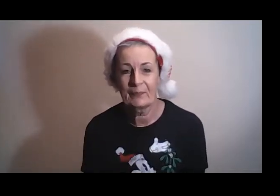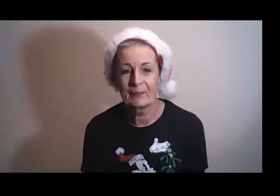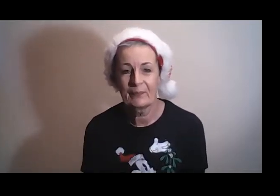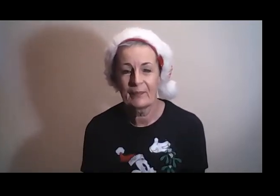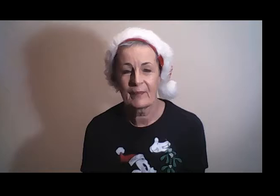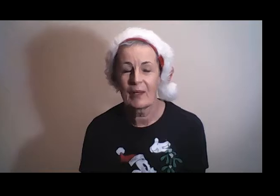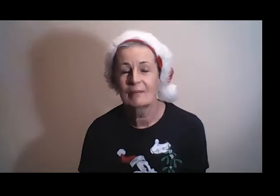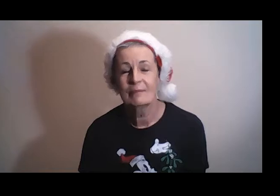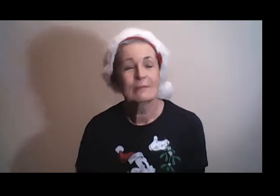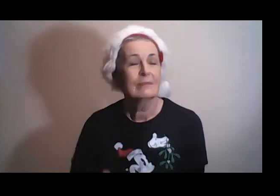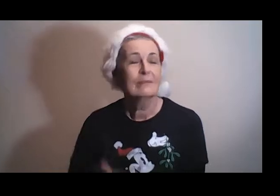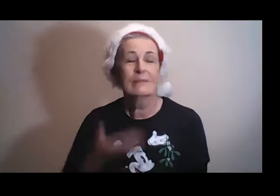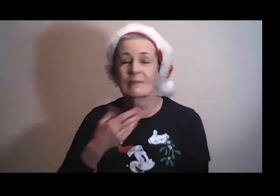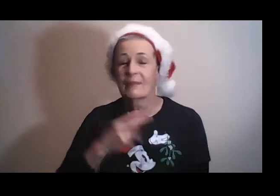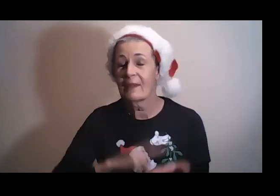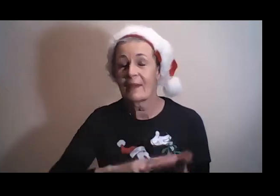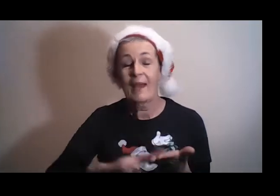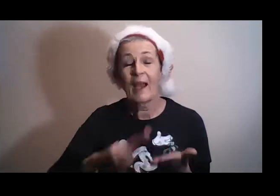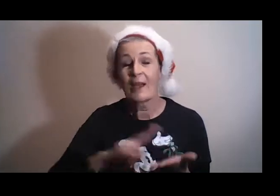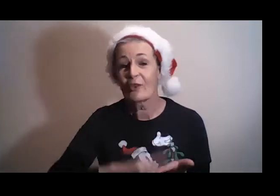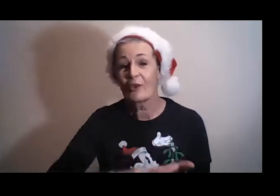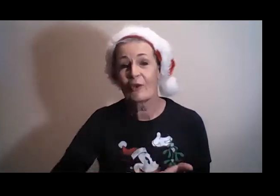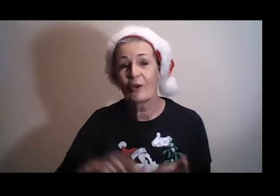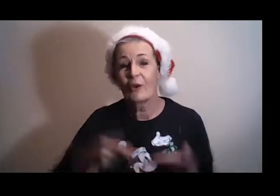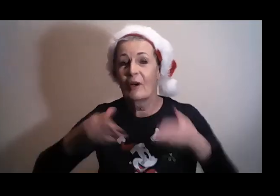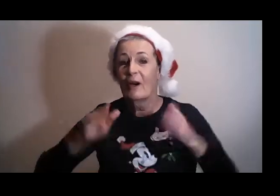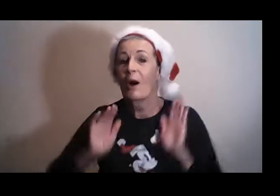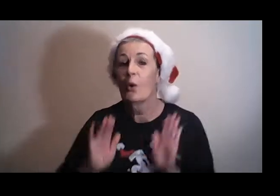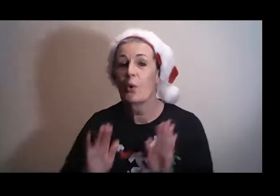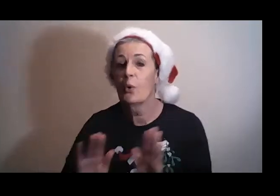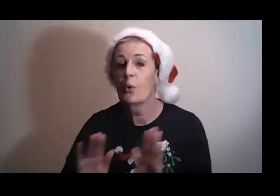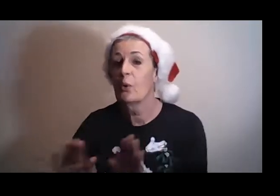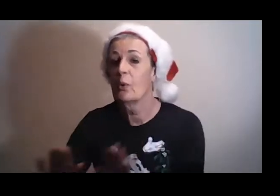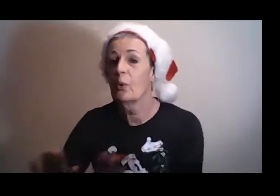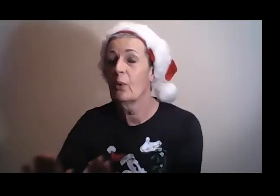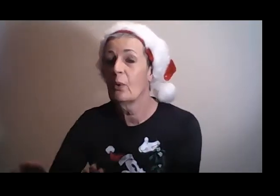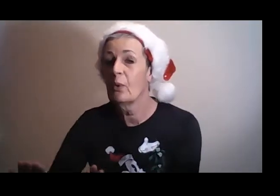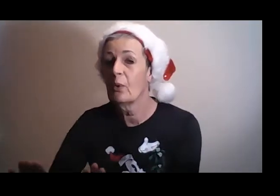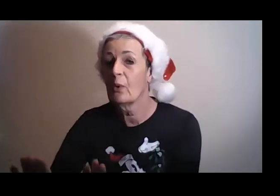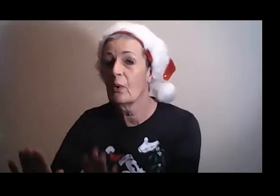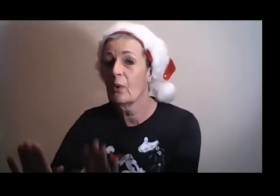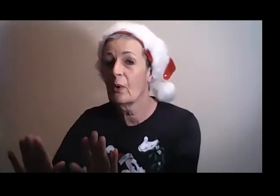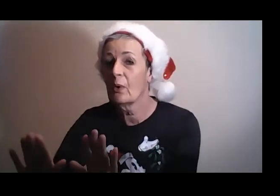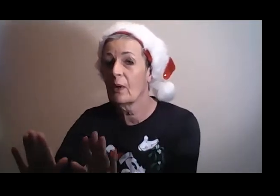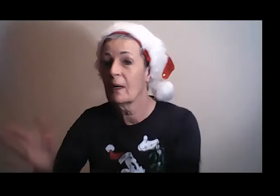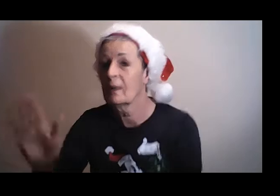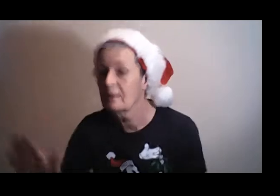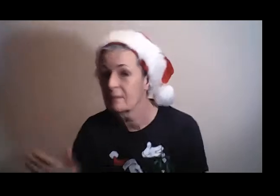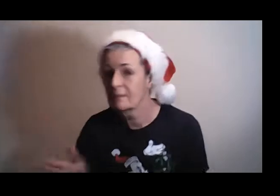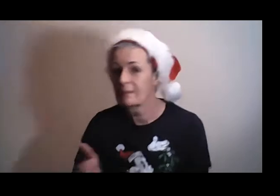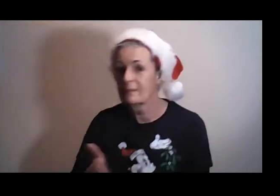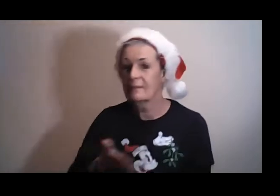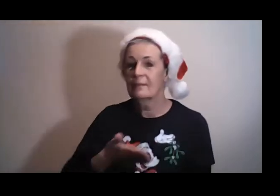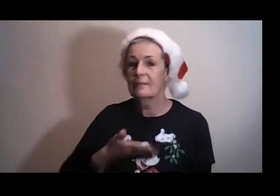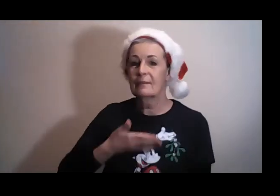Breathing in is natural as you go back. Breathing out is natural as you go forward. Because as you go back,